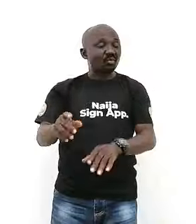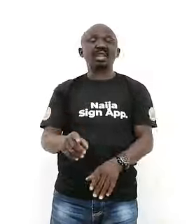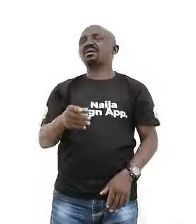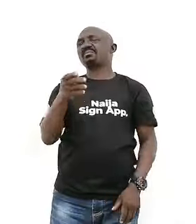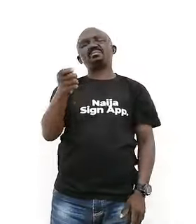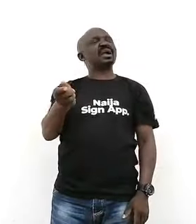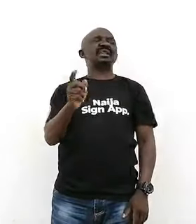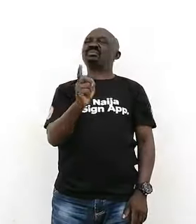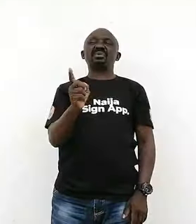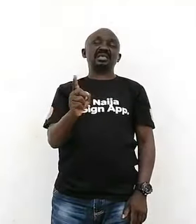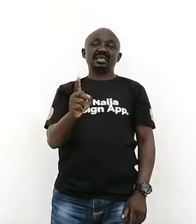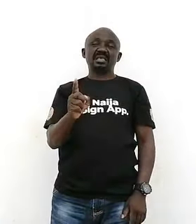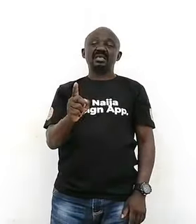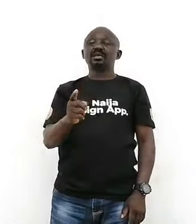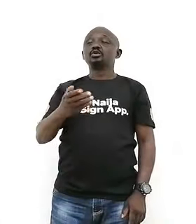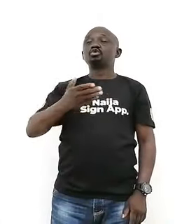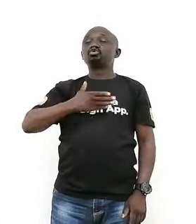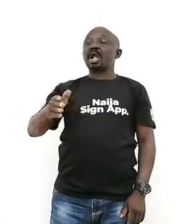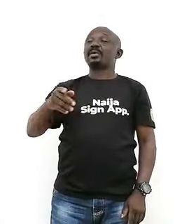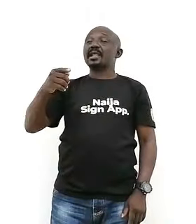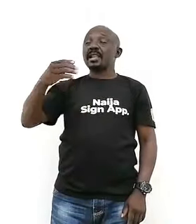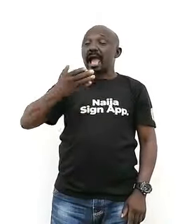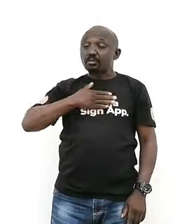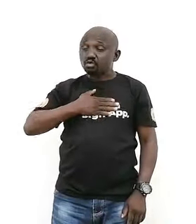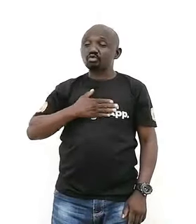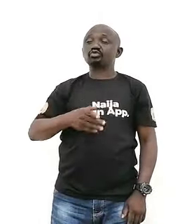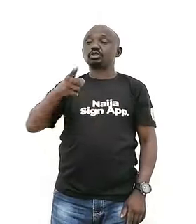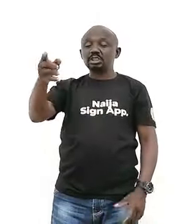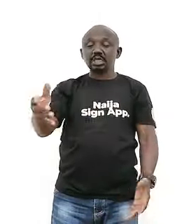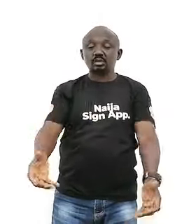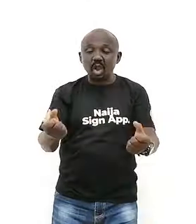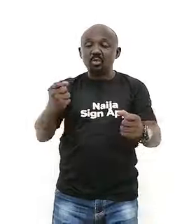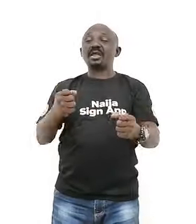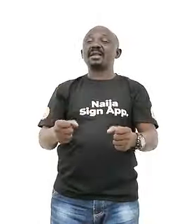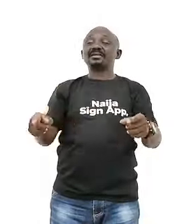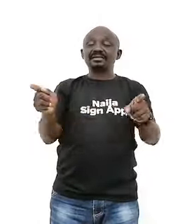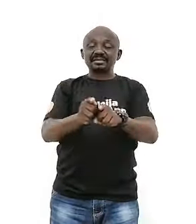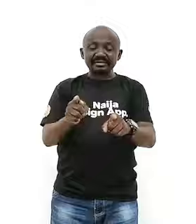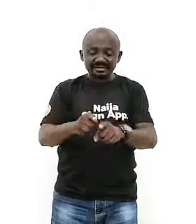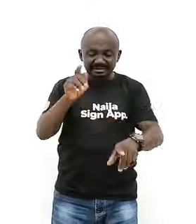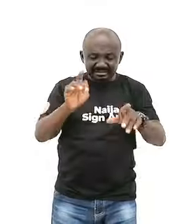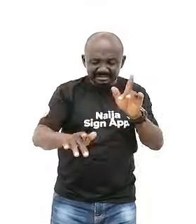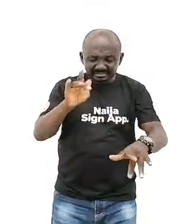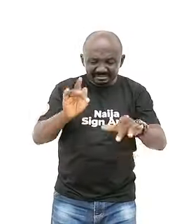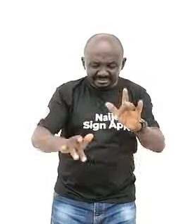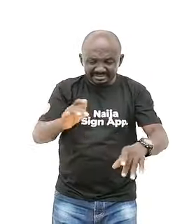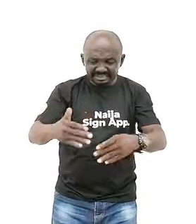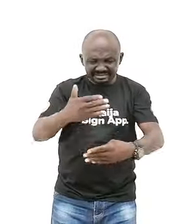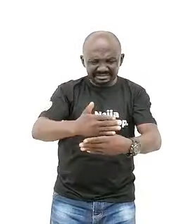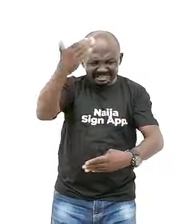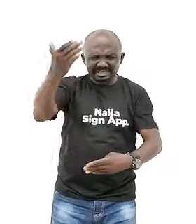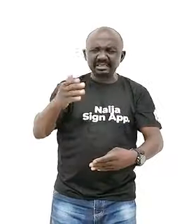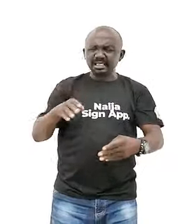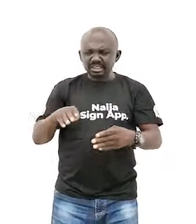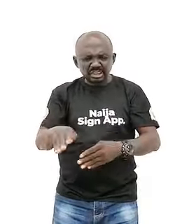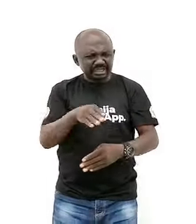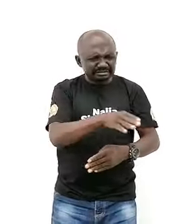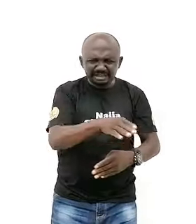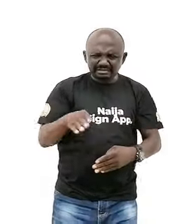events, you may not know that this year 2023 Nigeria's general election is such that